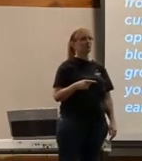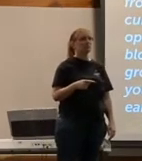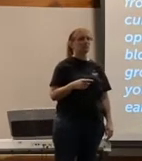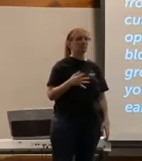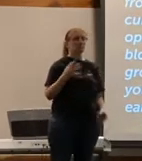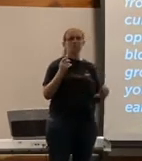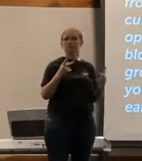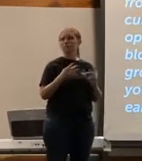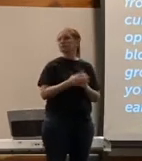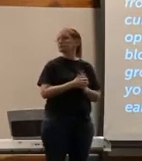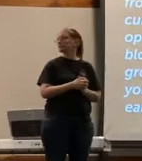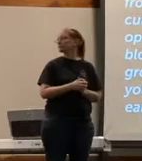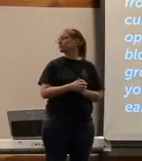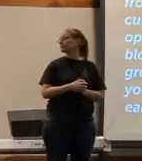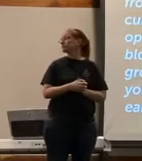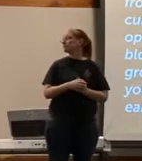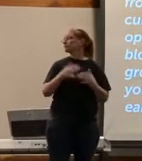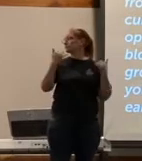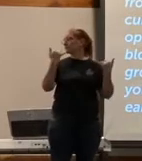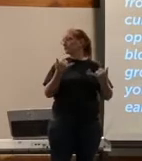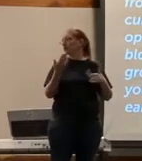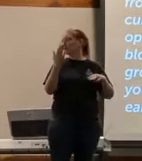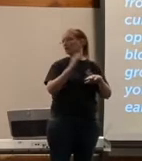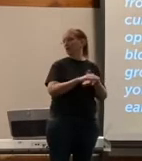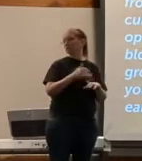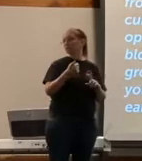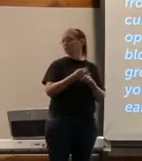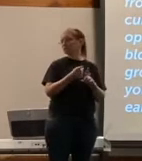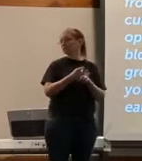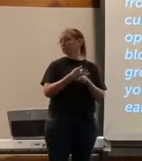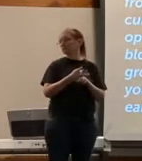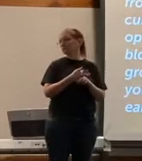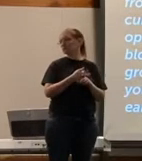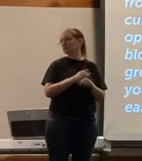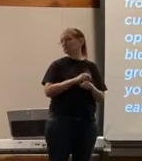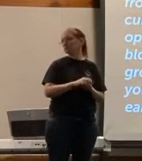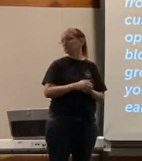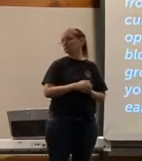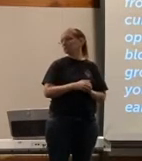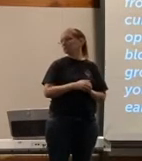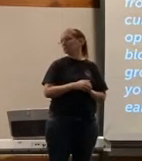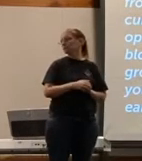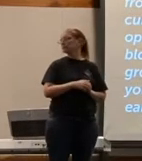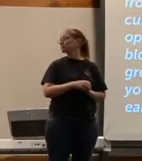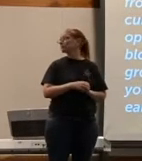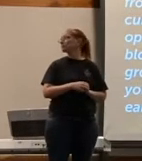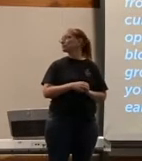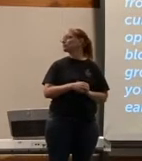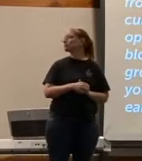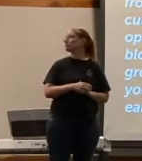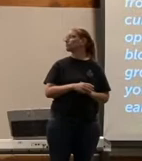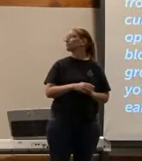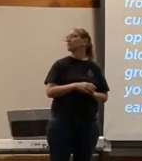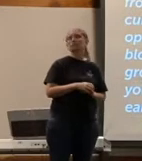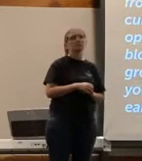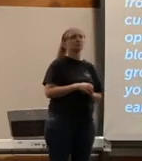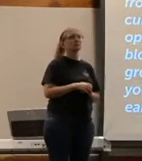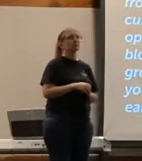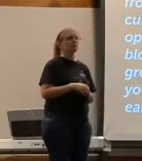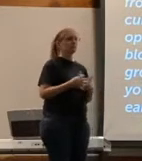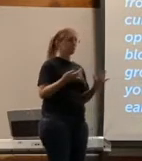Check this out. Now they're out on their own. Yeah, kids. The Lord said, what have you